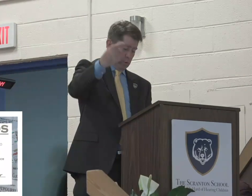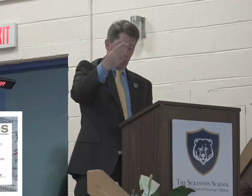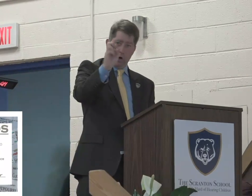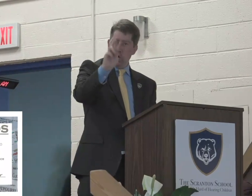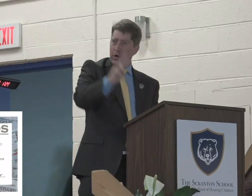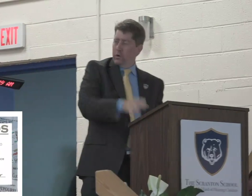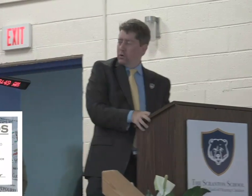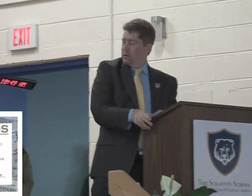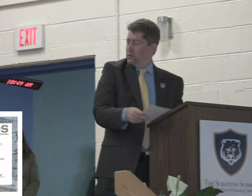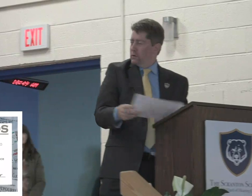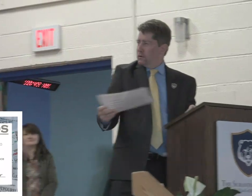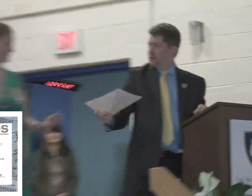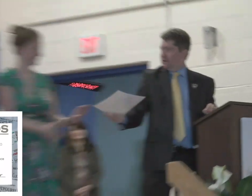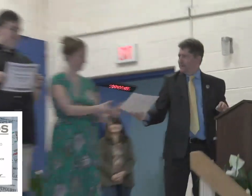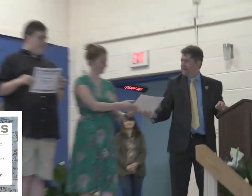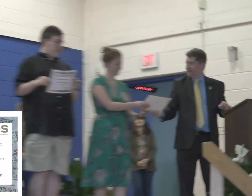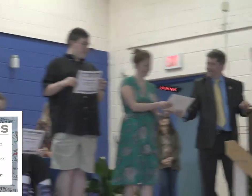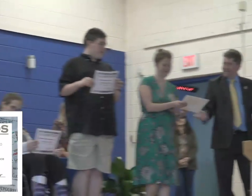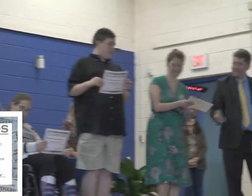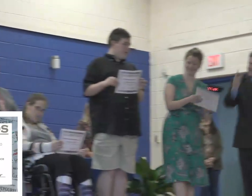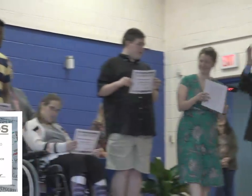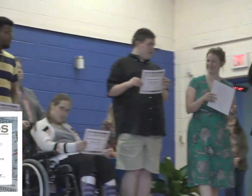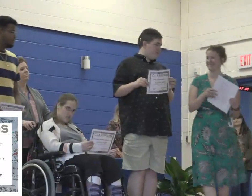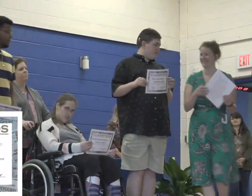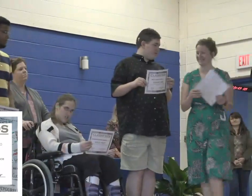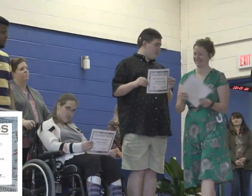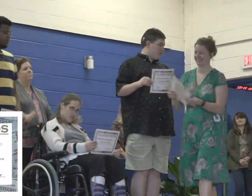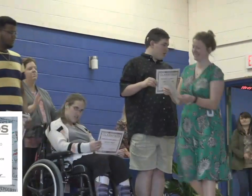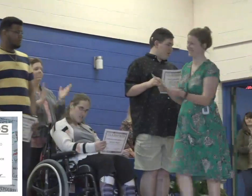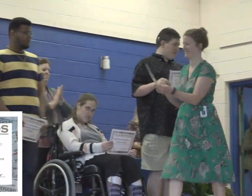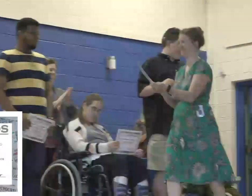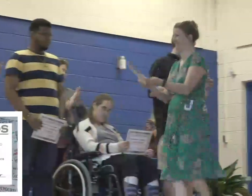job training and is given to Mr. John Dewar.